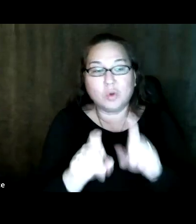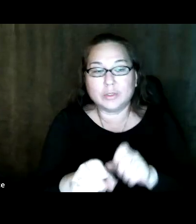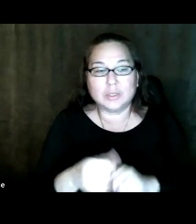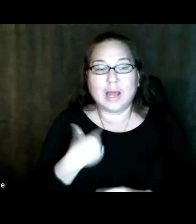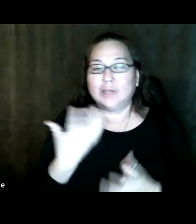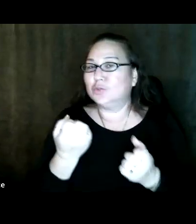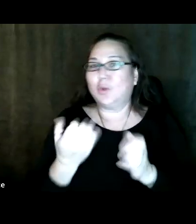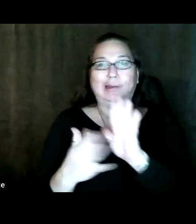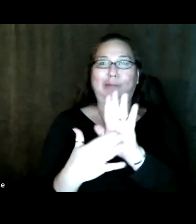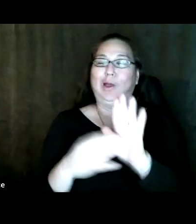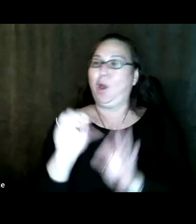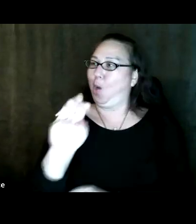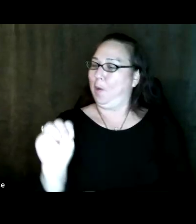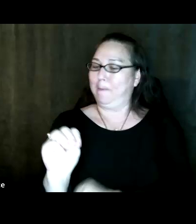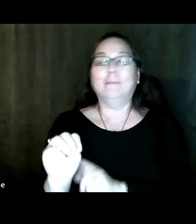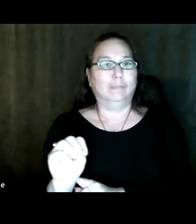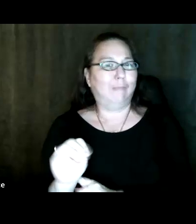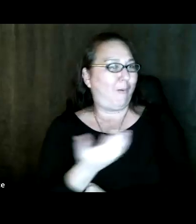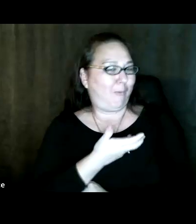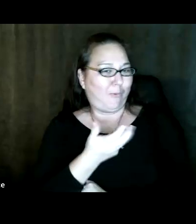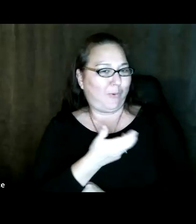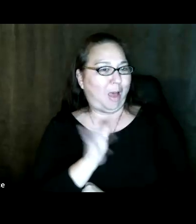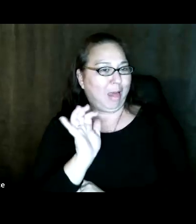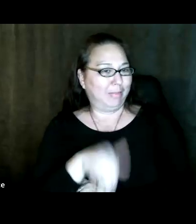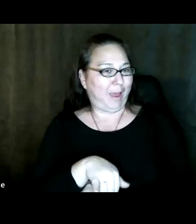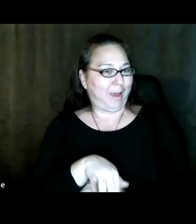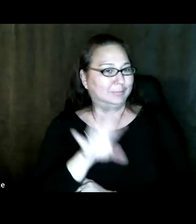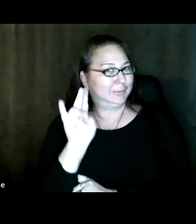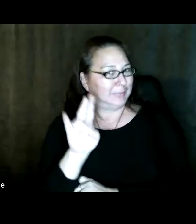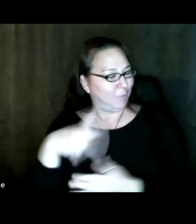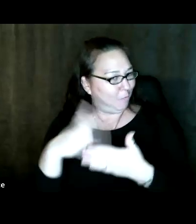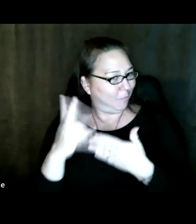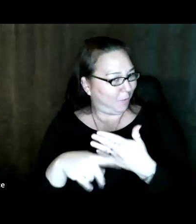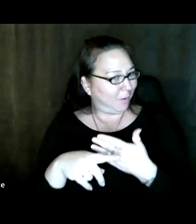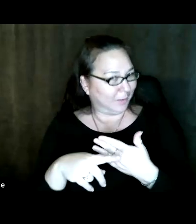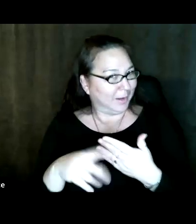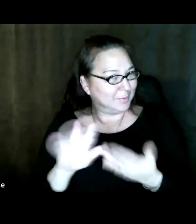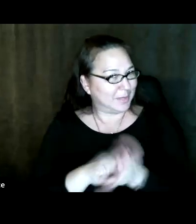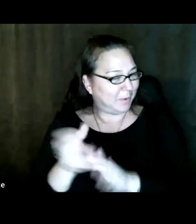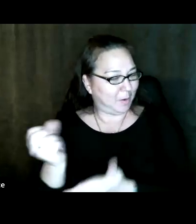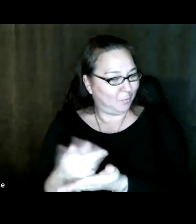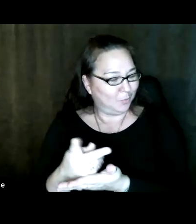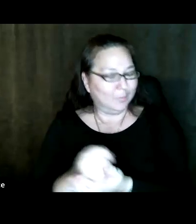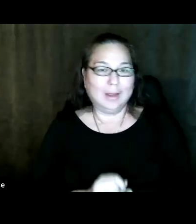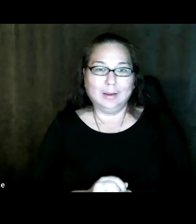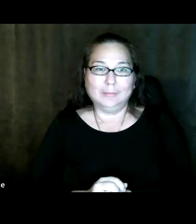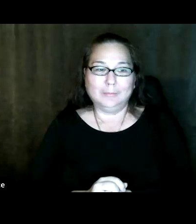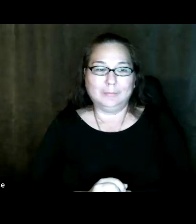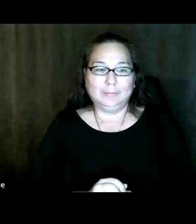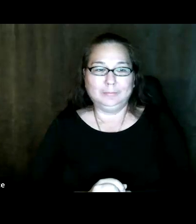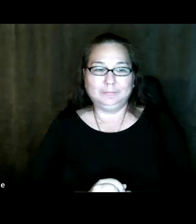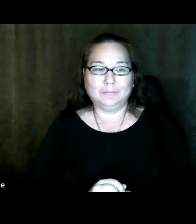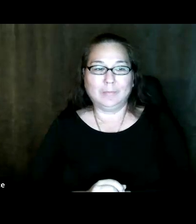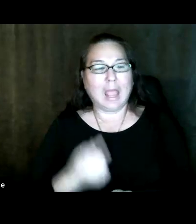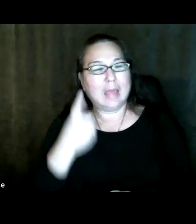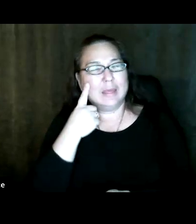this, that's 7 programs being approved. I think in terms of questions is what that